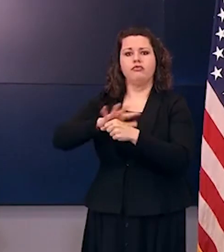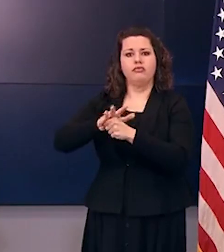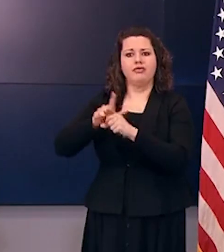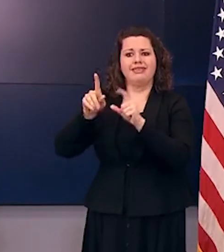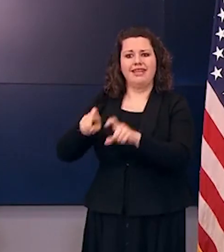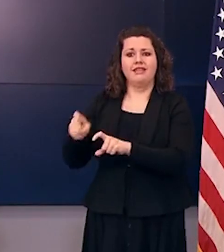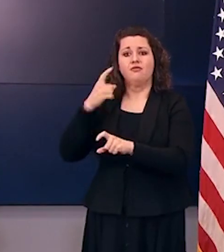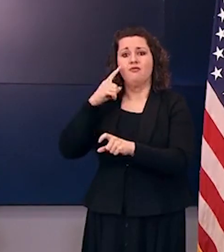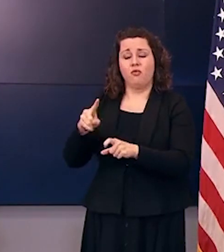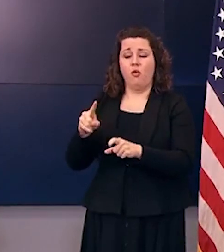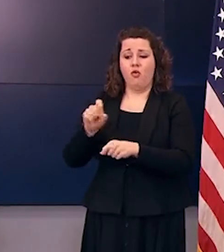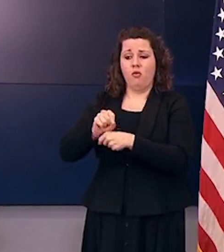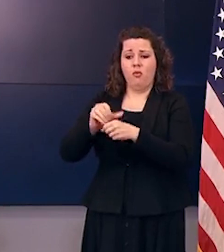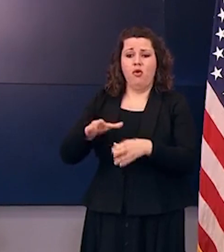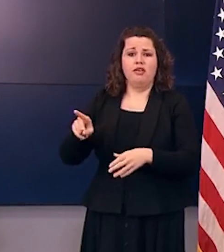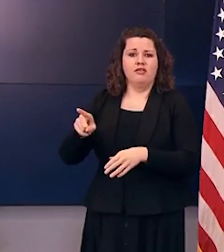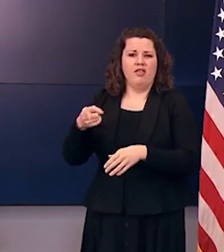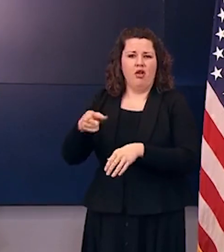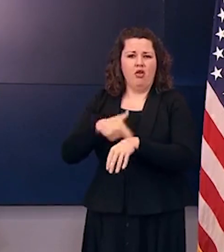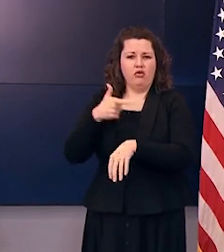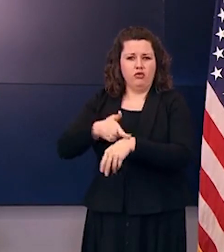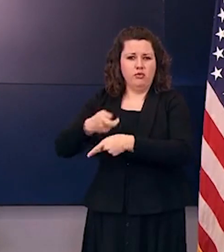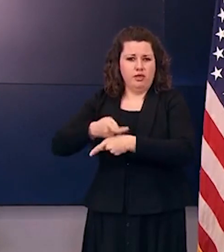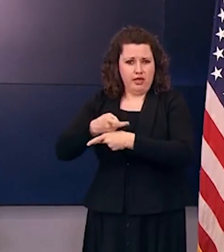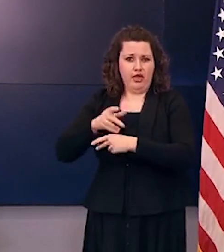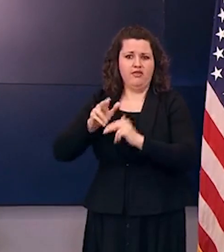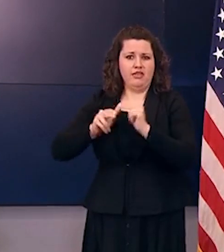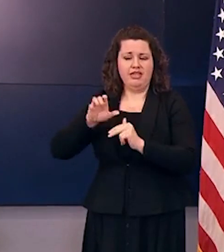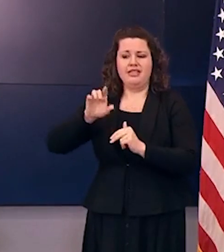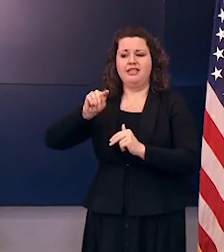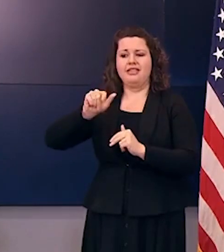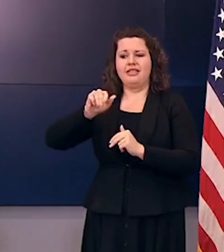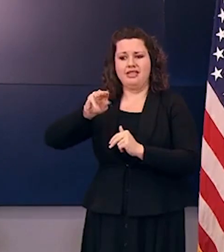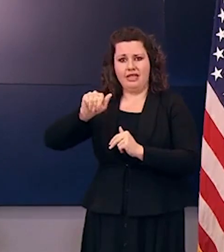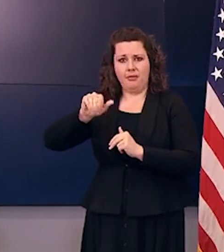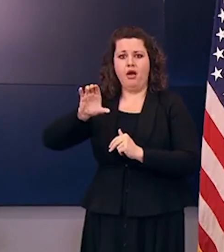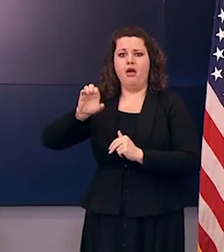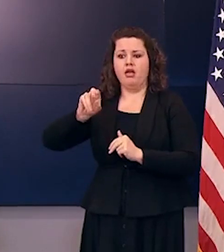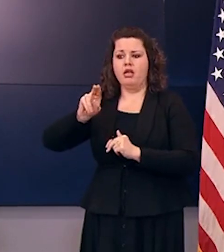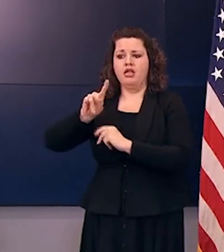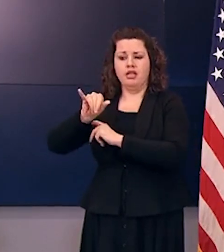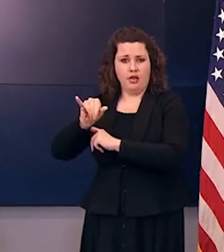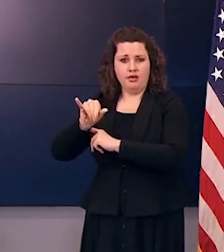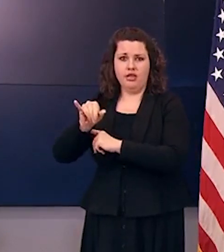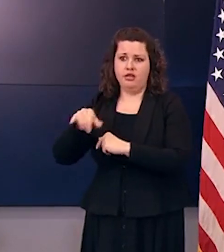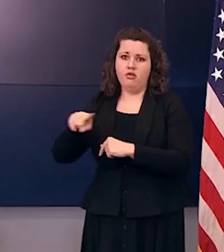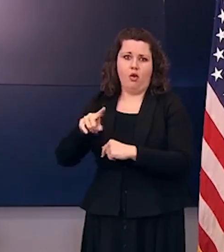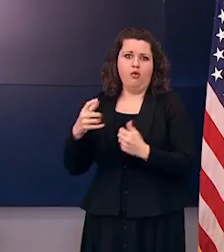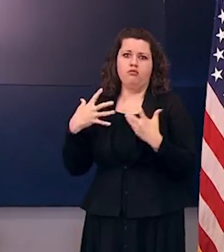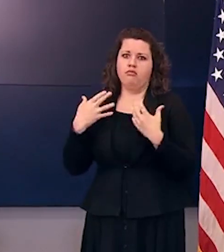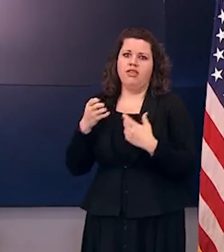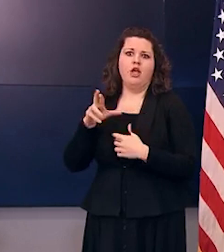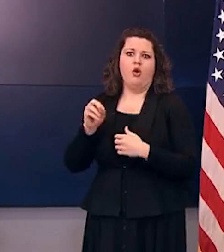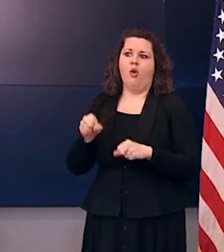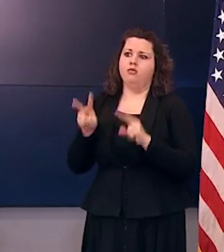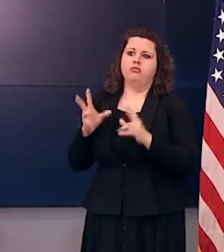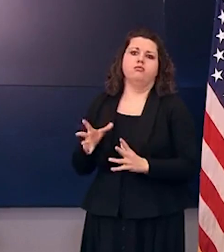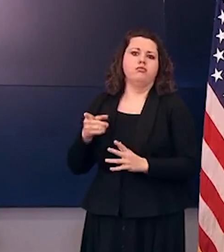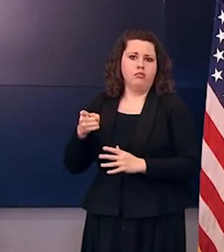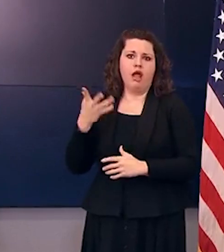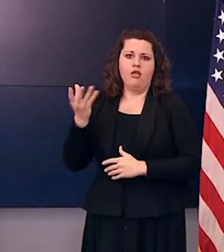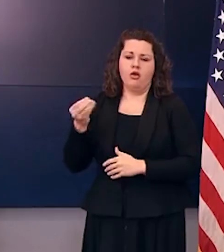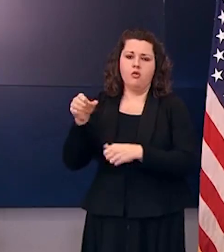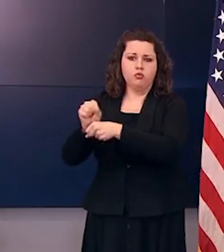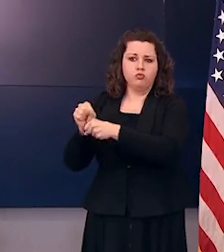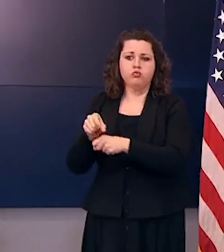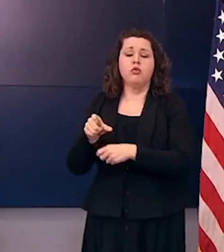to employees of long-term care facilities in Tama County, some of the many heroes on our front lines. All employees